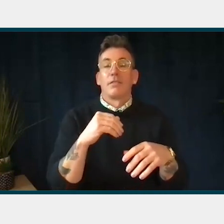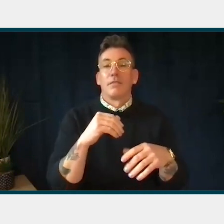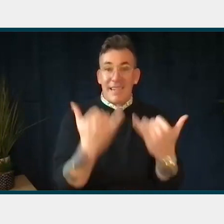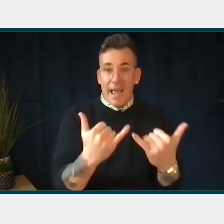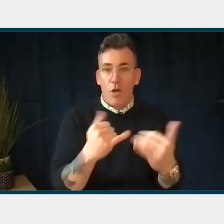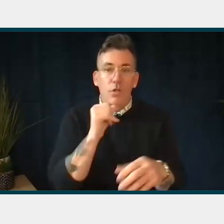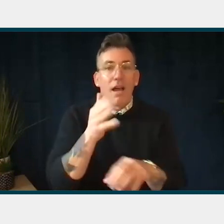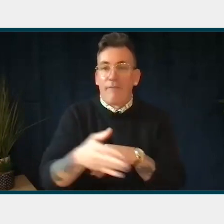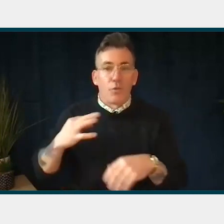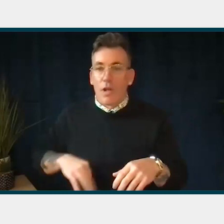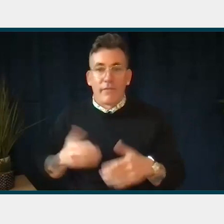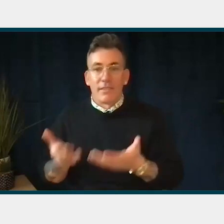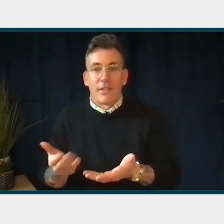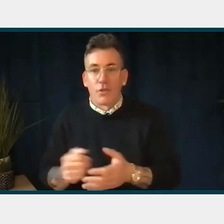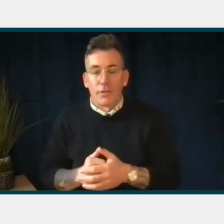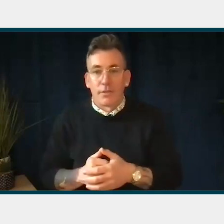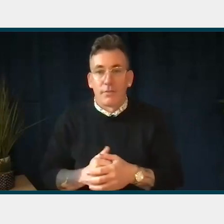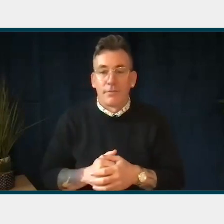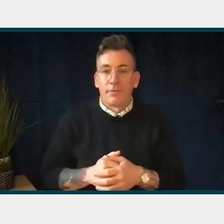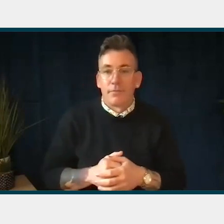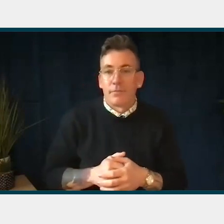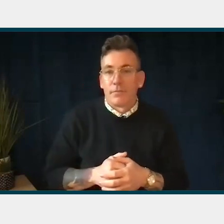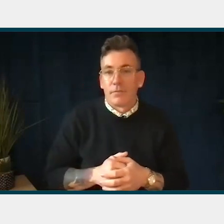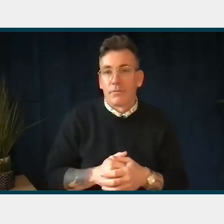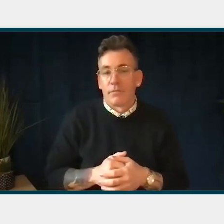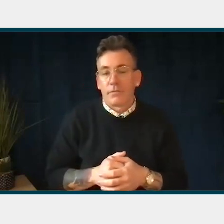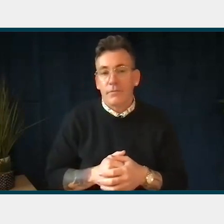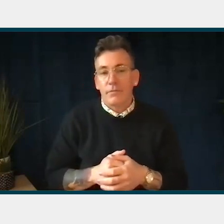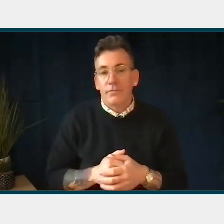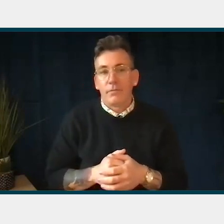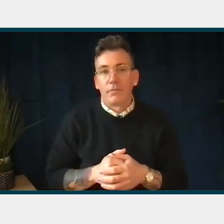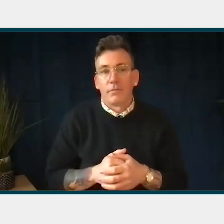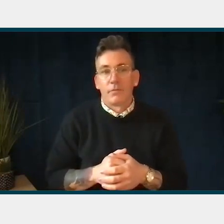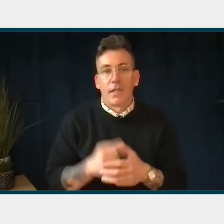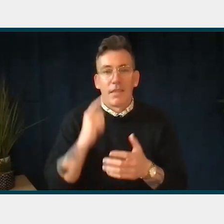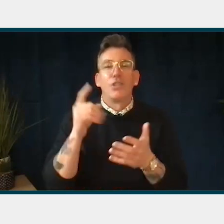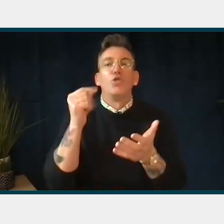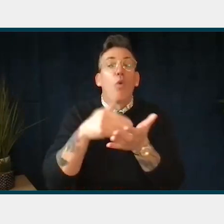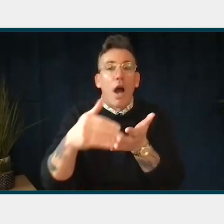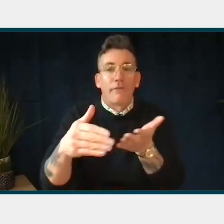connections and community involvement now, not after the profit's there, but from the beginning.